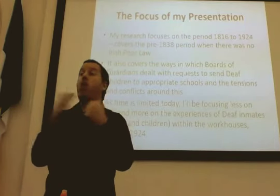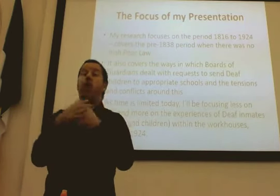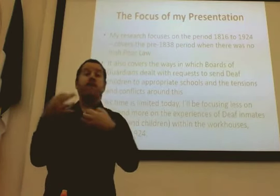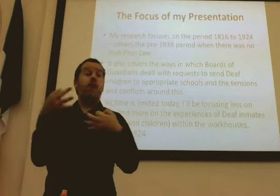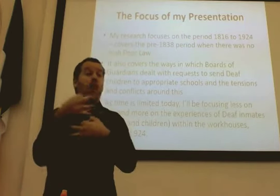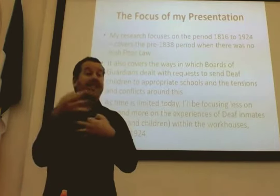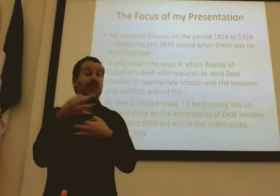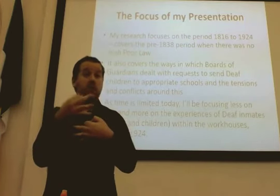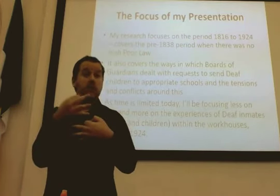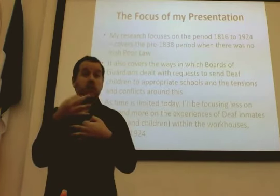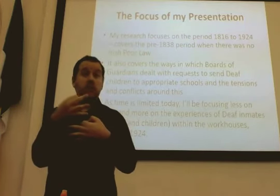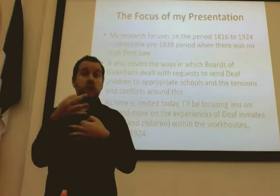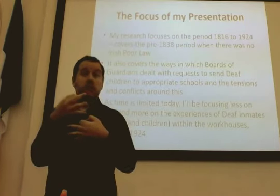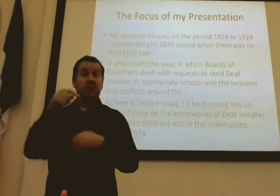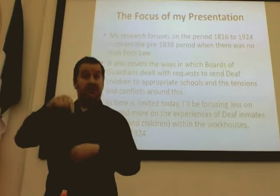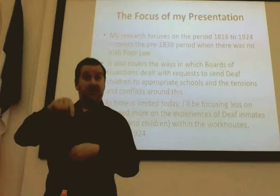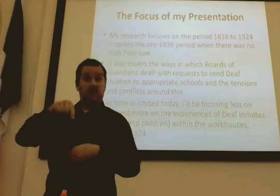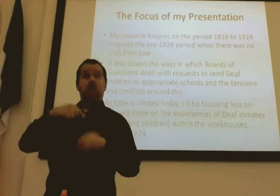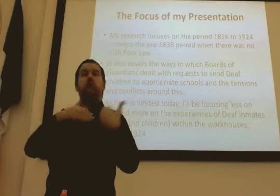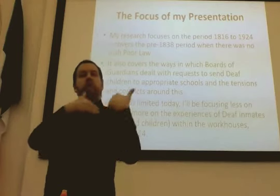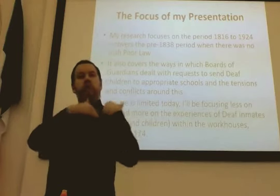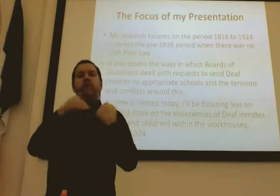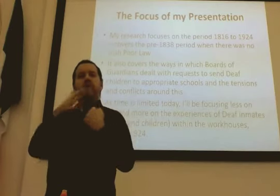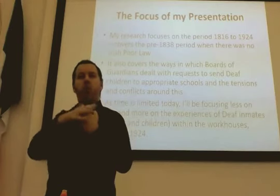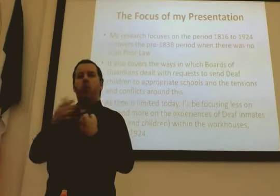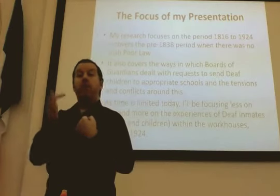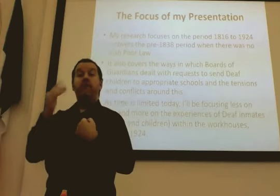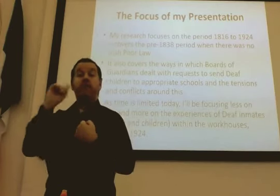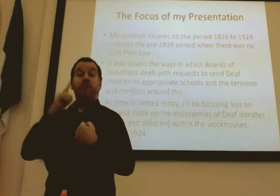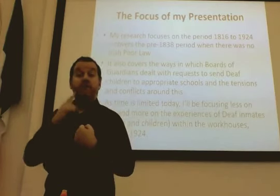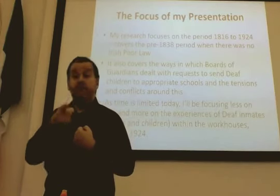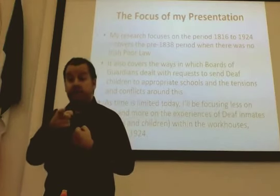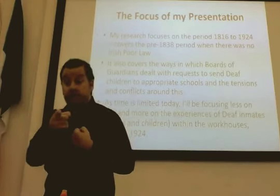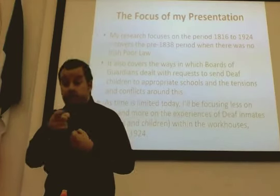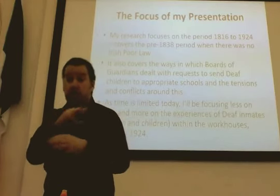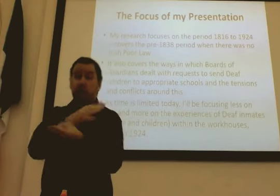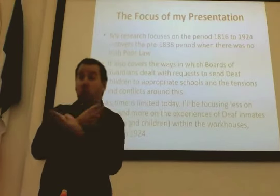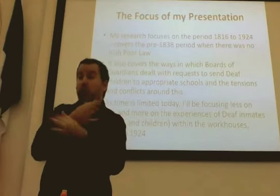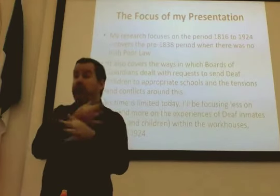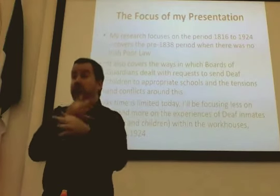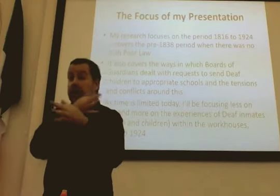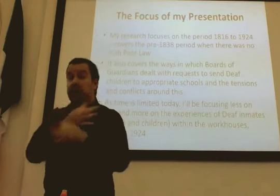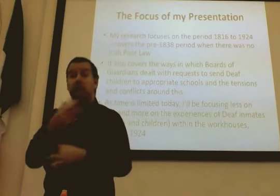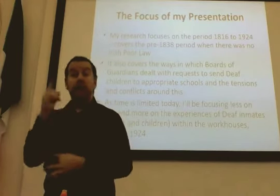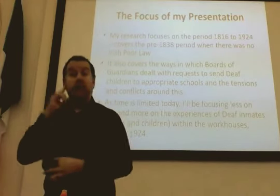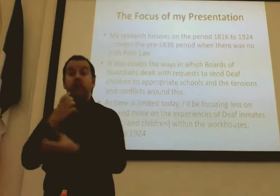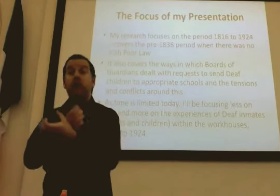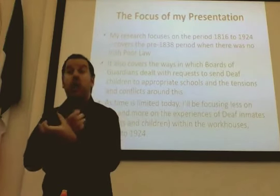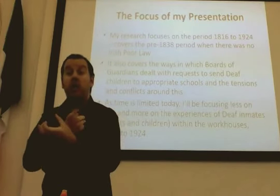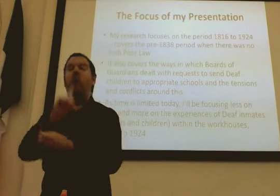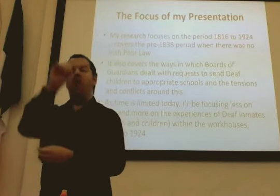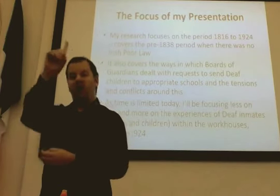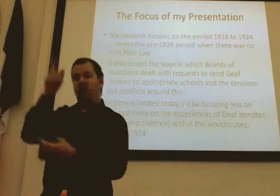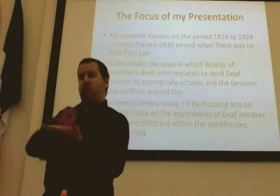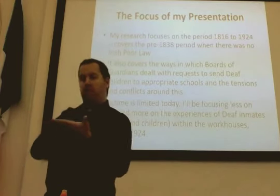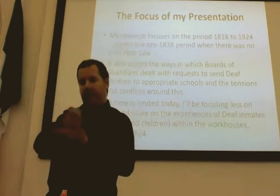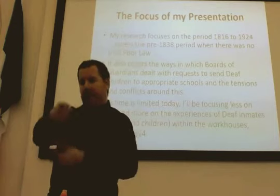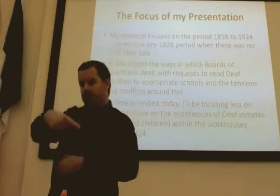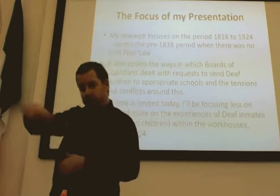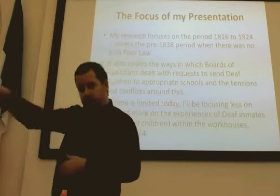that workhouses had a board of guardians, and they were the ones responsible that if a person was in dire straits, that they